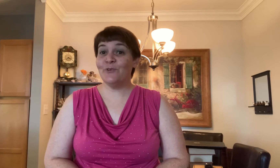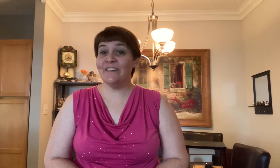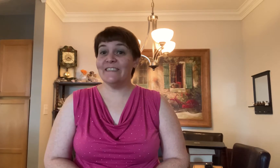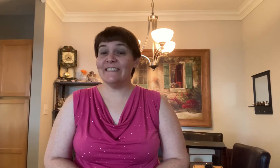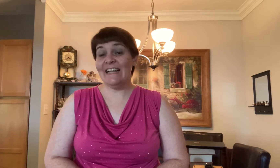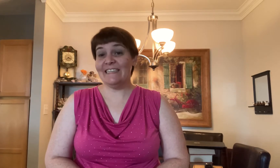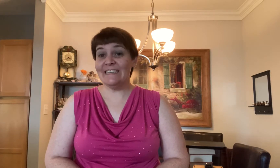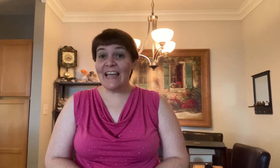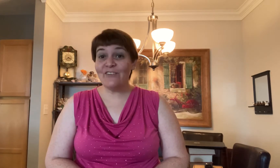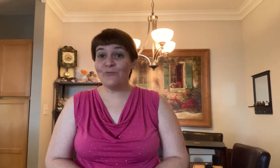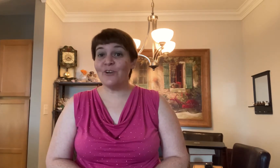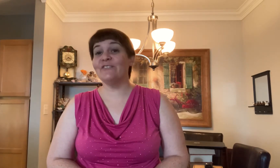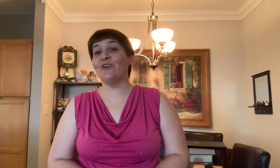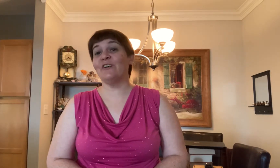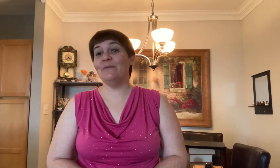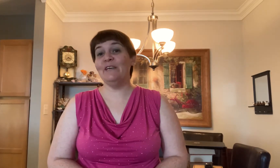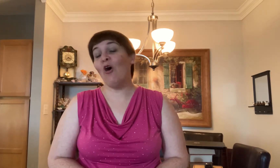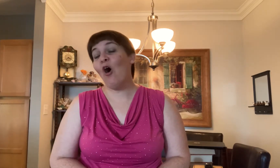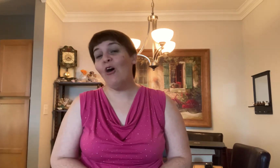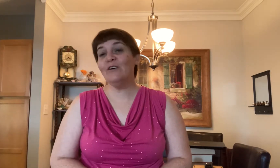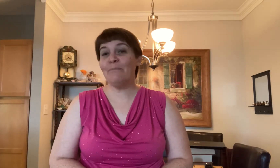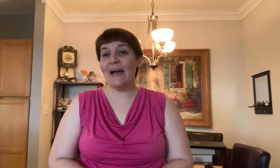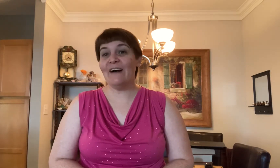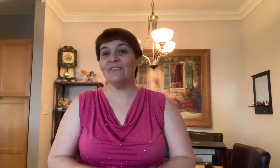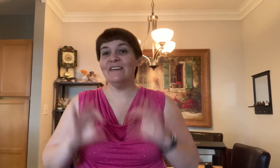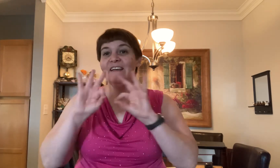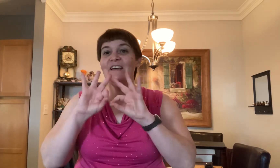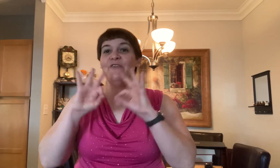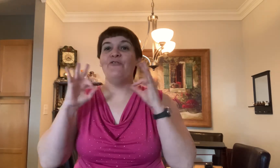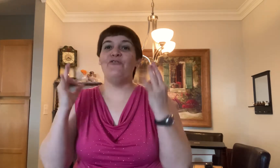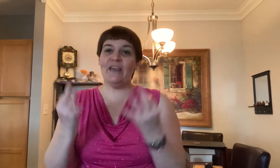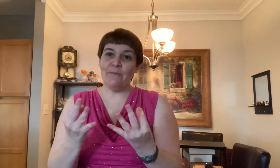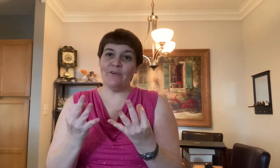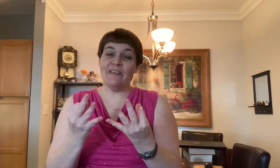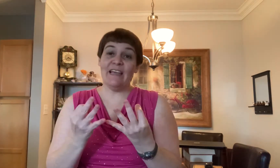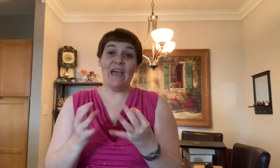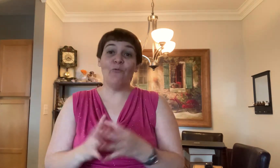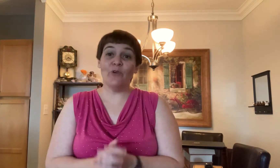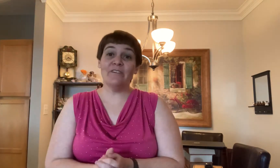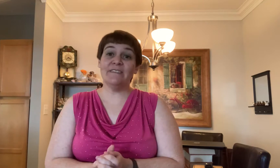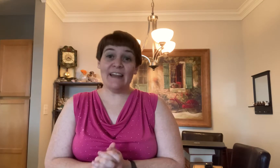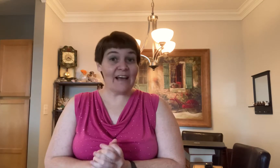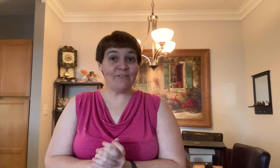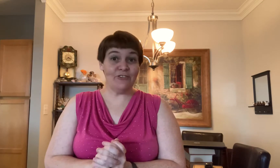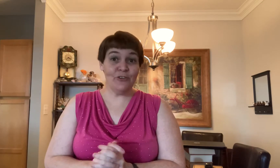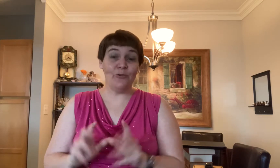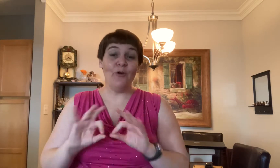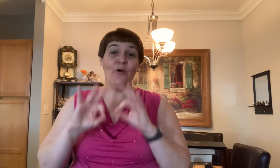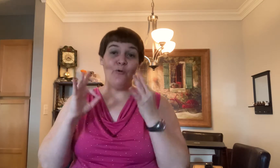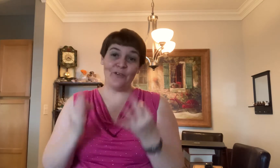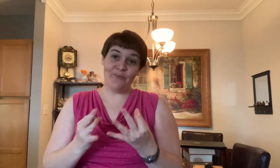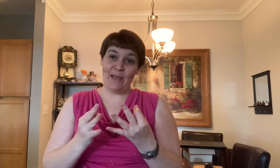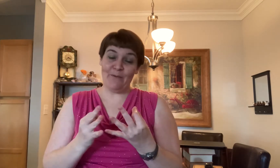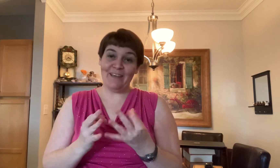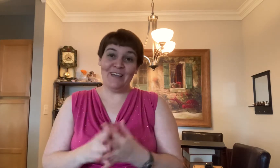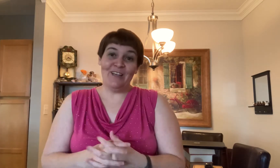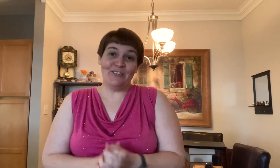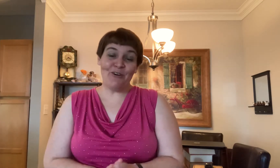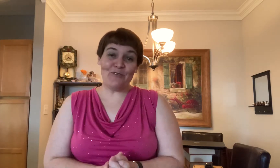words. And today's words are going to be all about family and words that have to do with family. So of course,